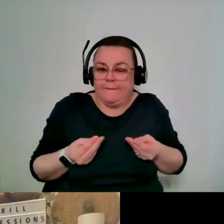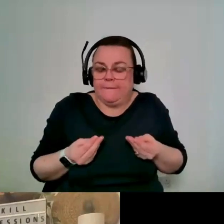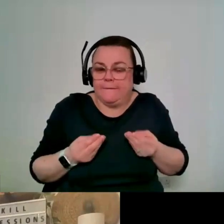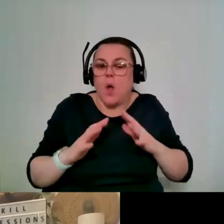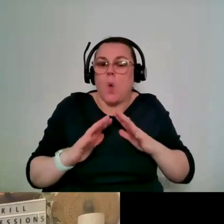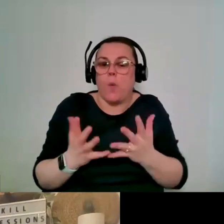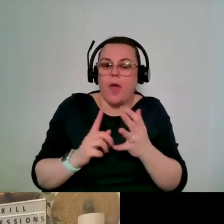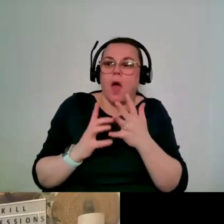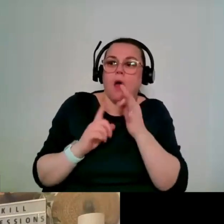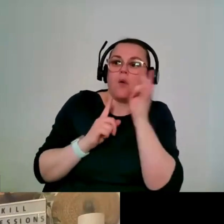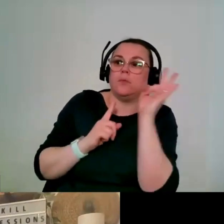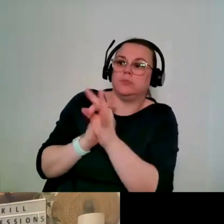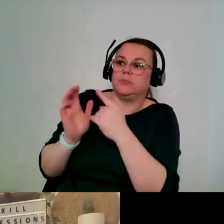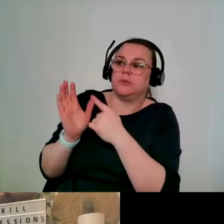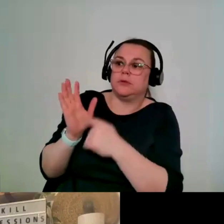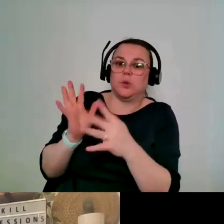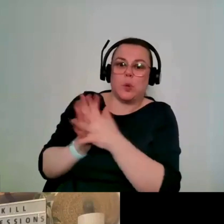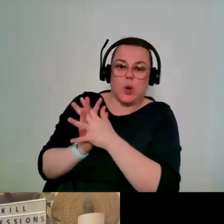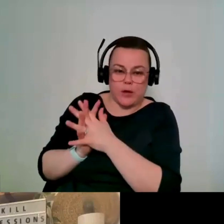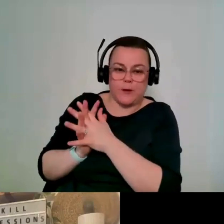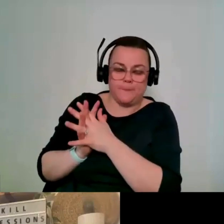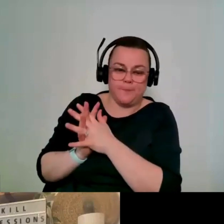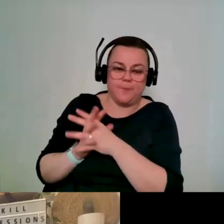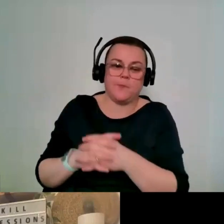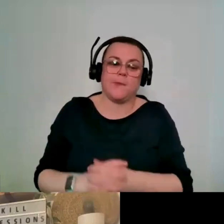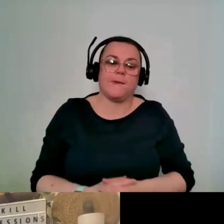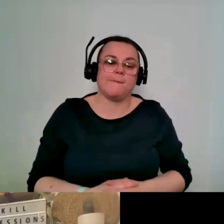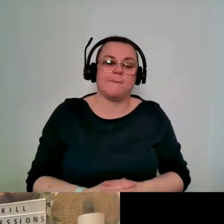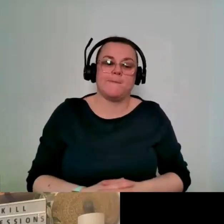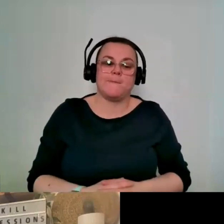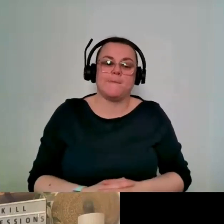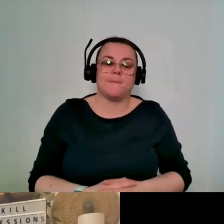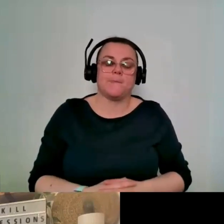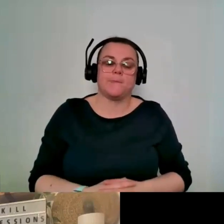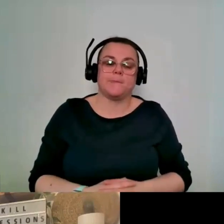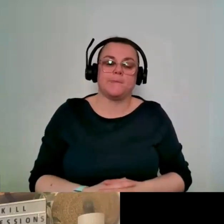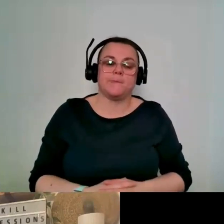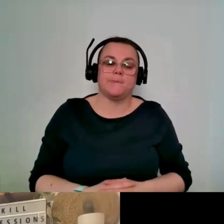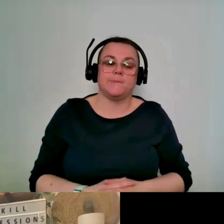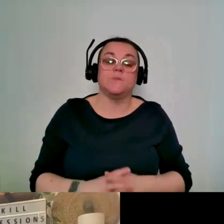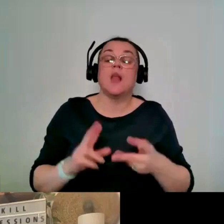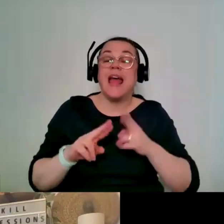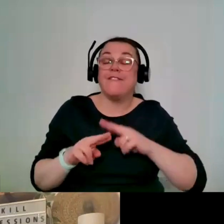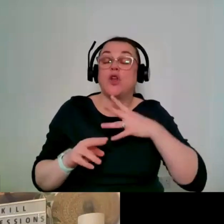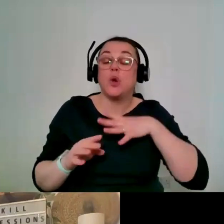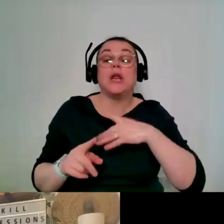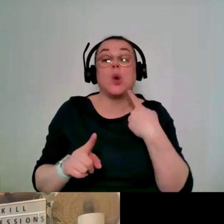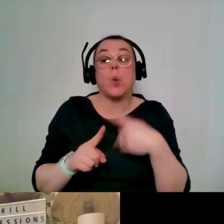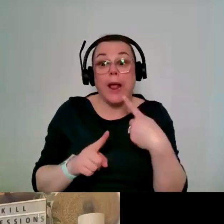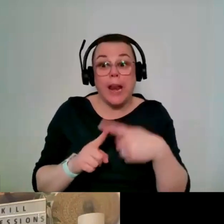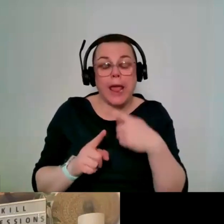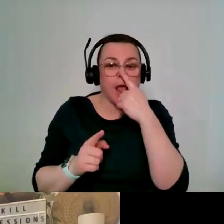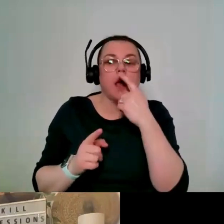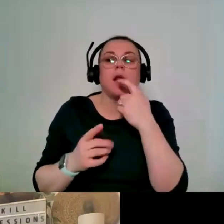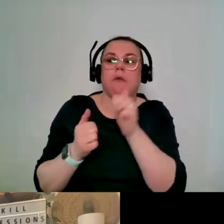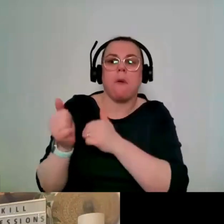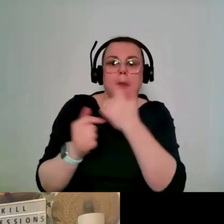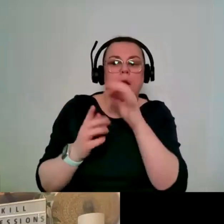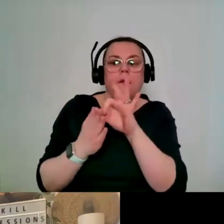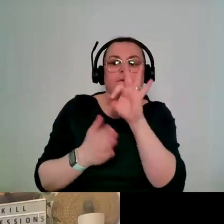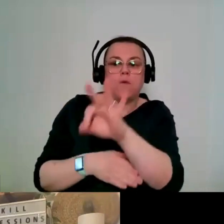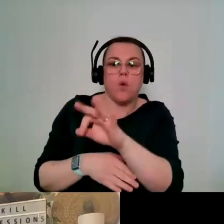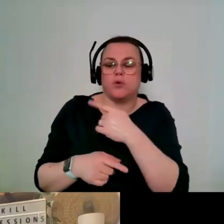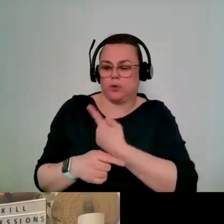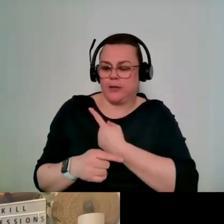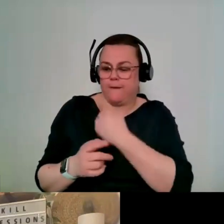to apply for access to work. If you need something quickly and you can afford to pay for it, I